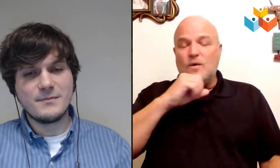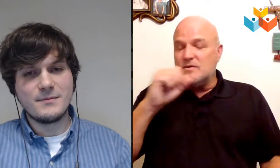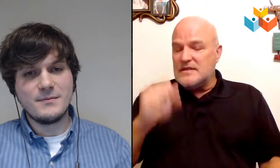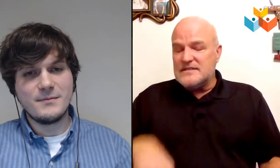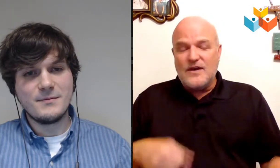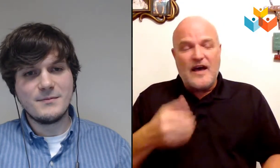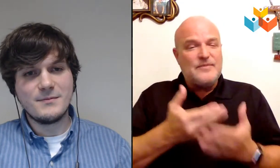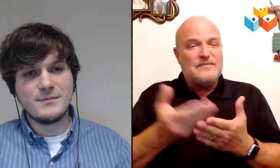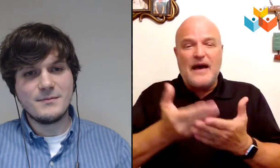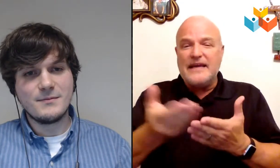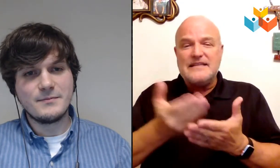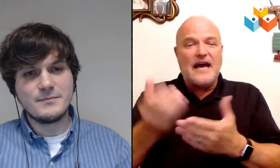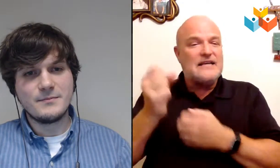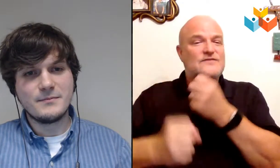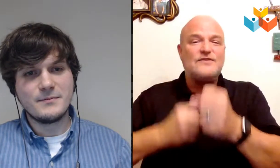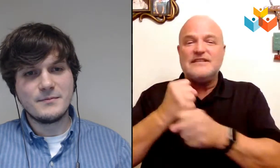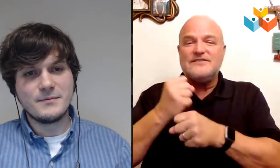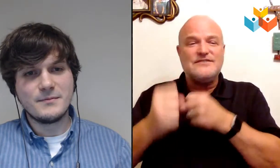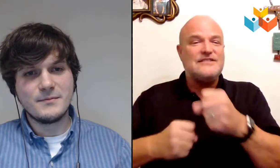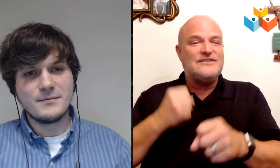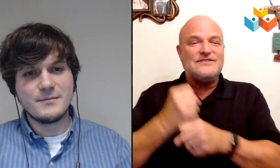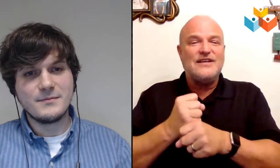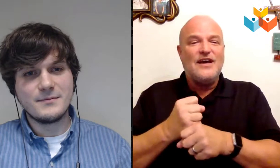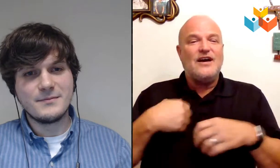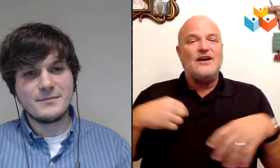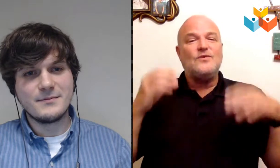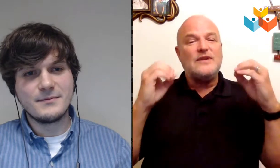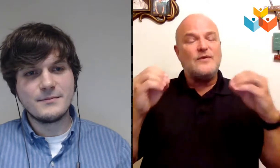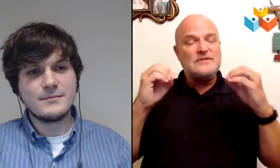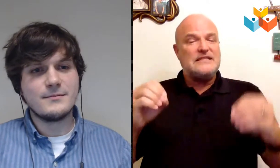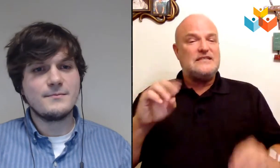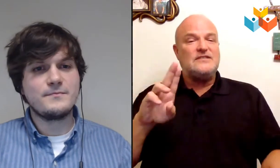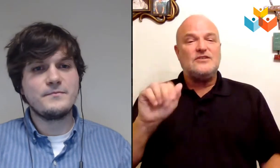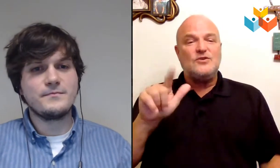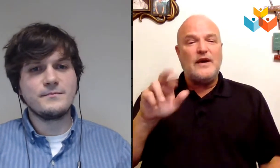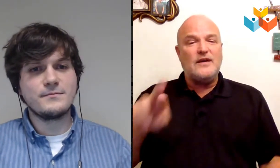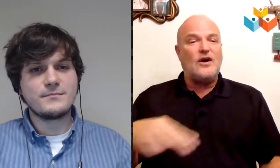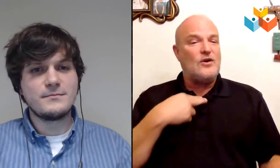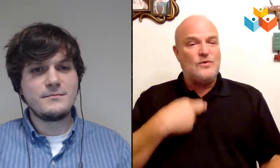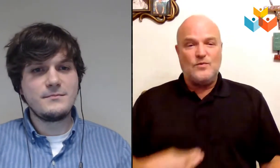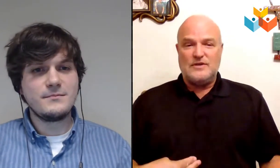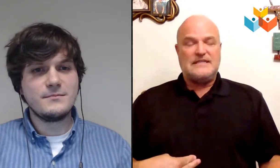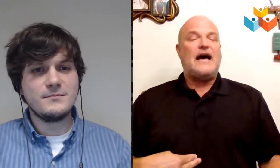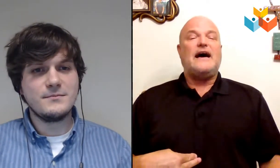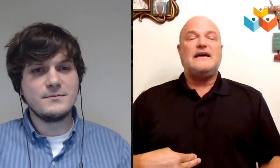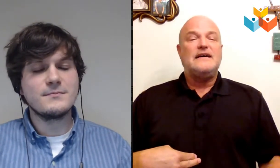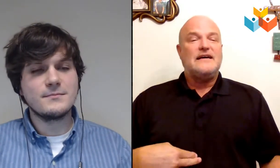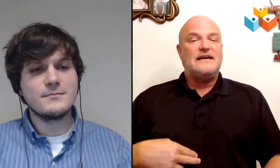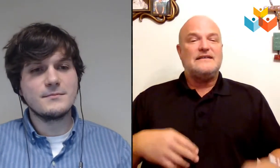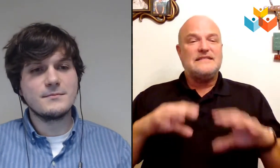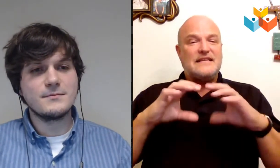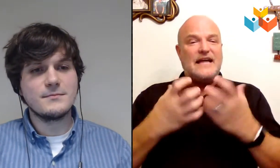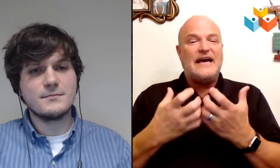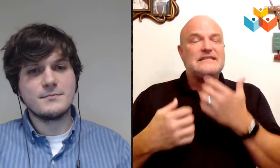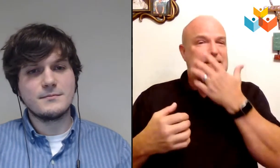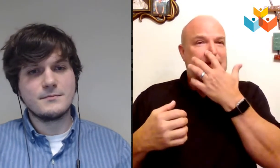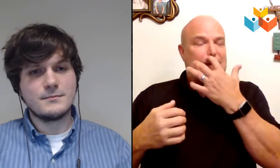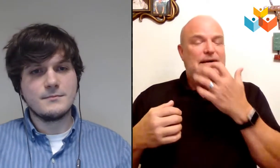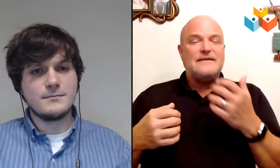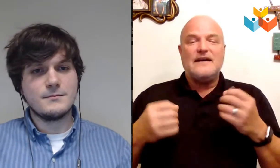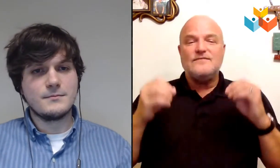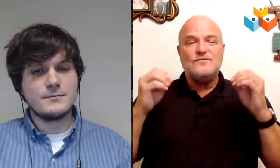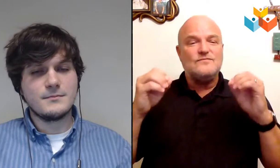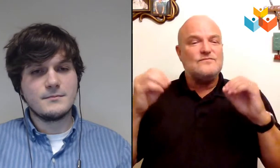I'm old, so I've been buying ties for years and years. When I was teaching at UALR, we wore a tie to